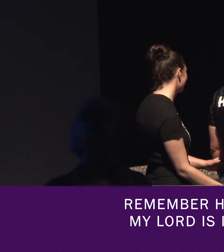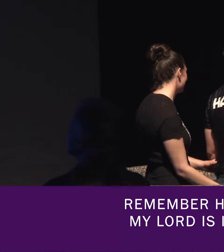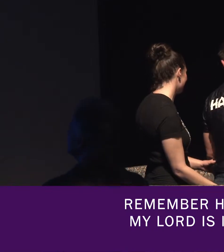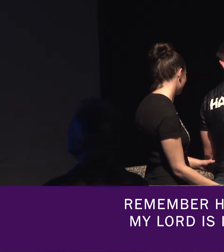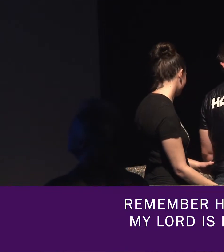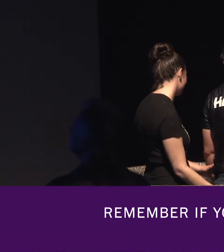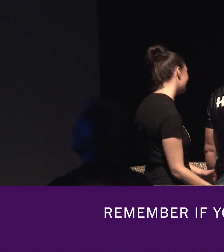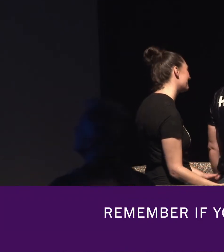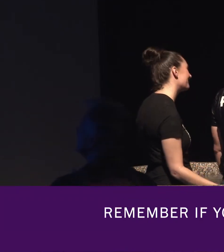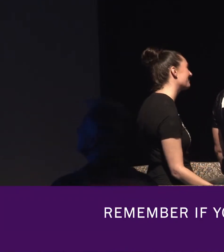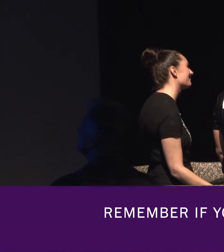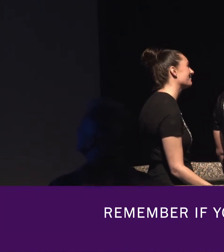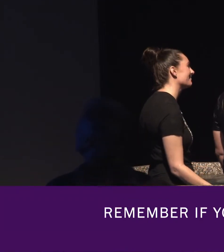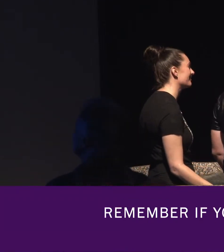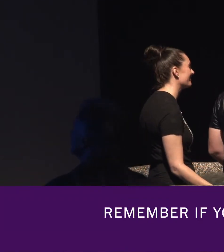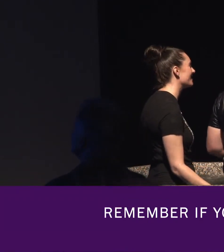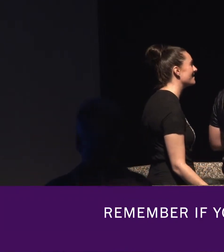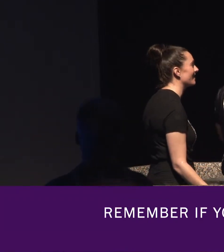interceding.